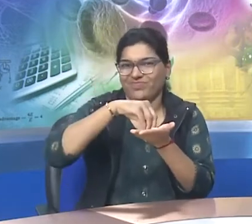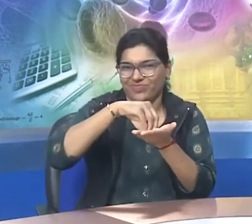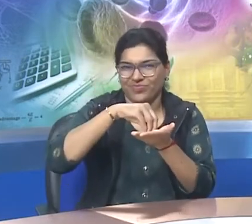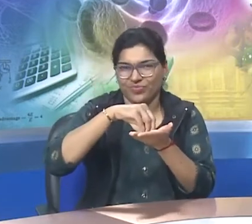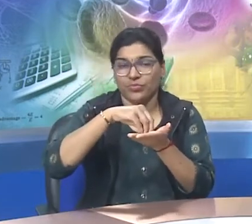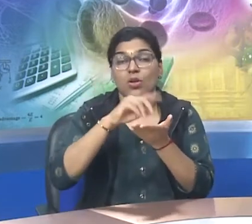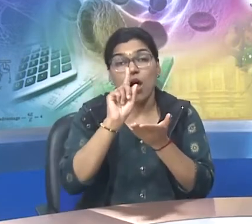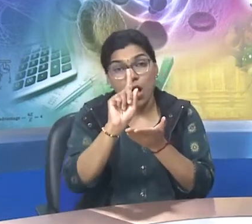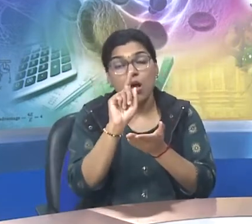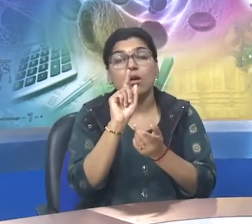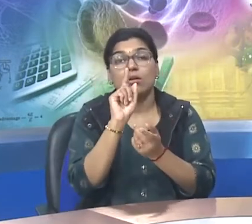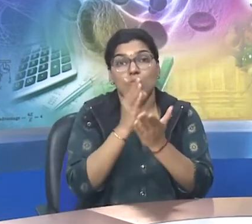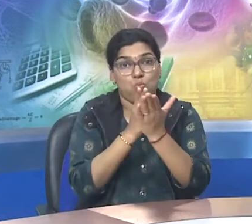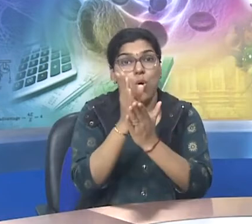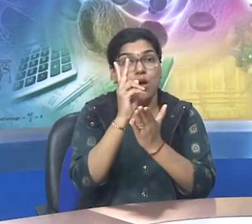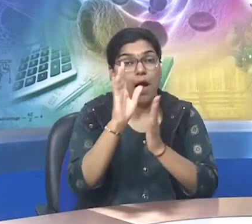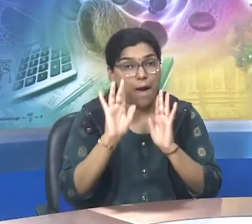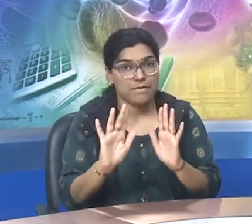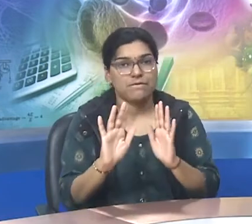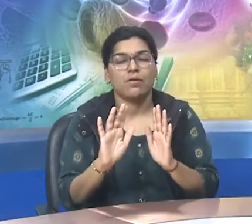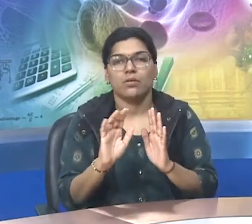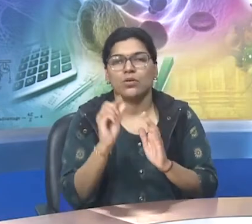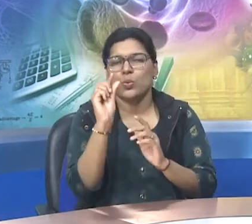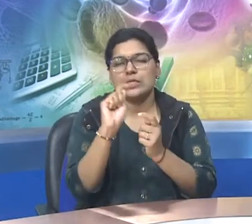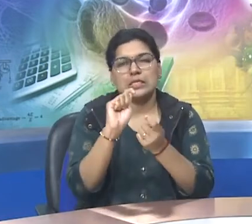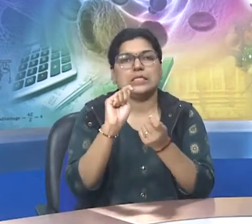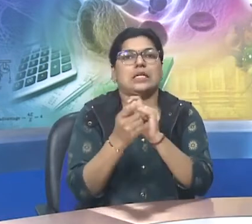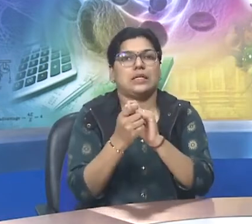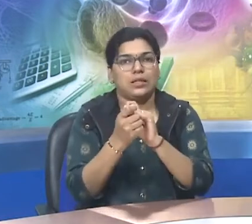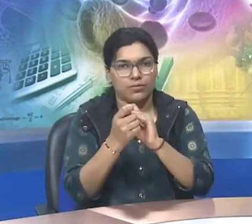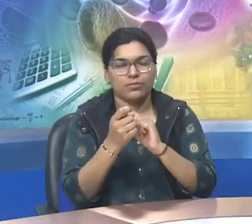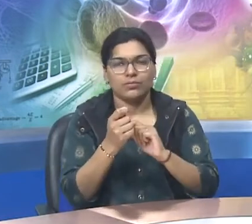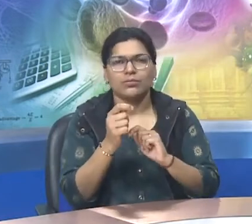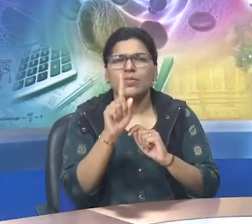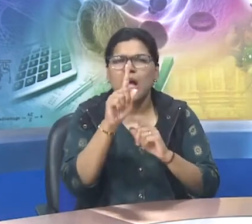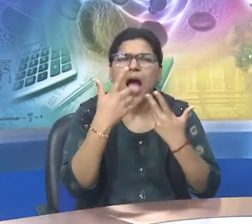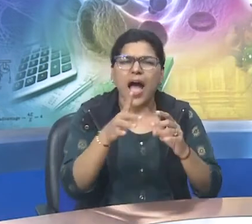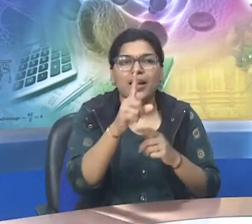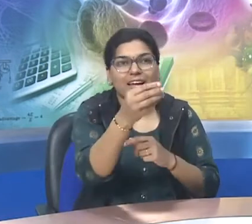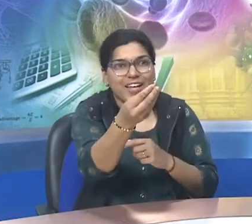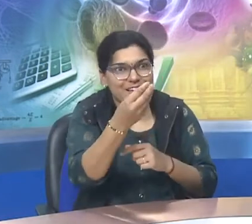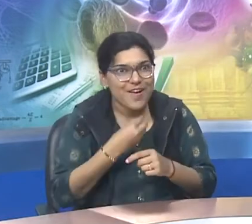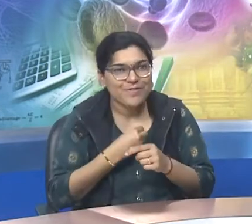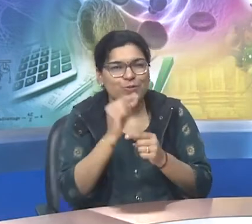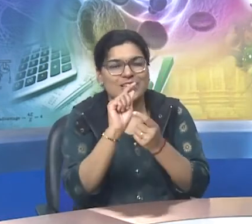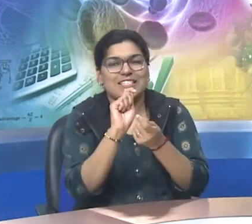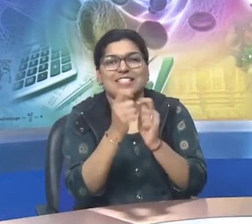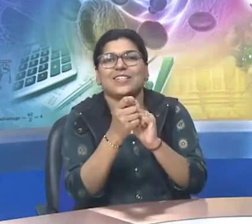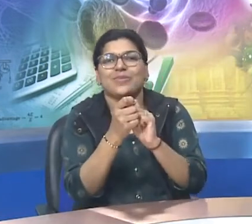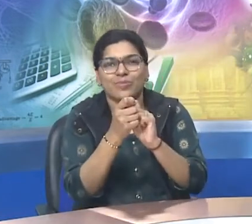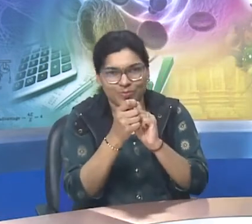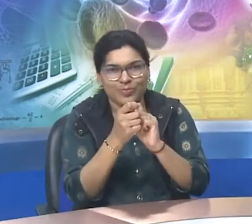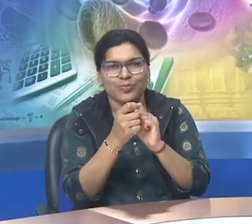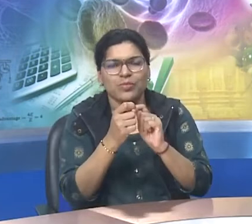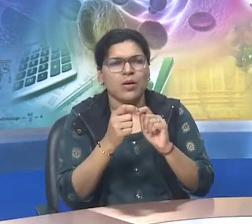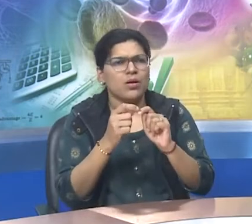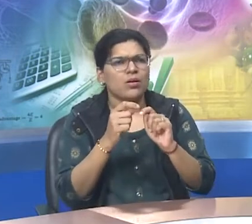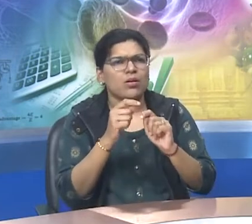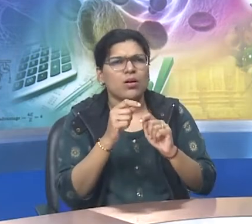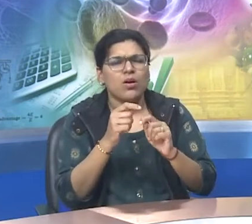This word is small change, but it has a little more meaning. The one meaning which